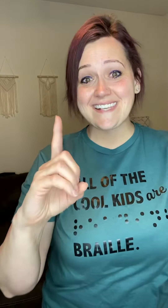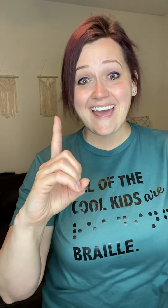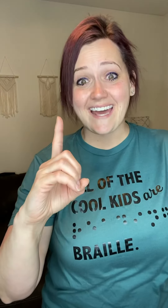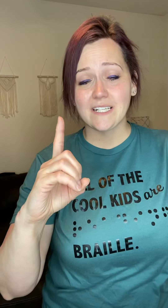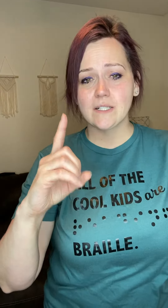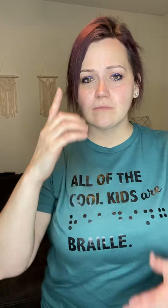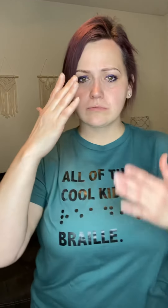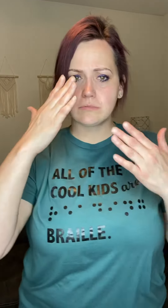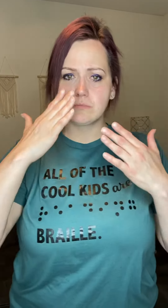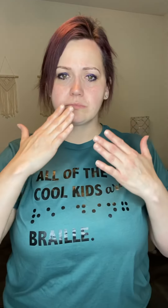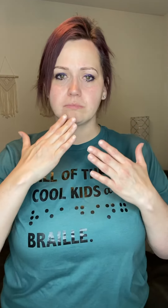sad,